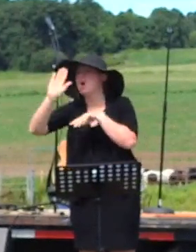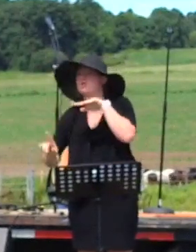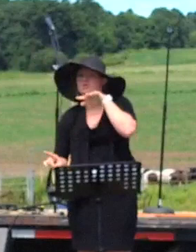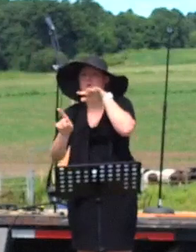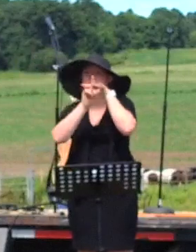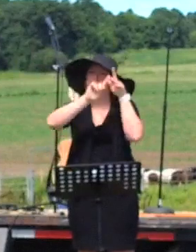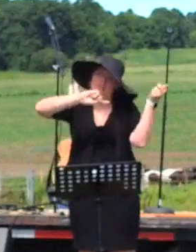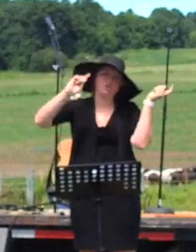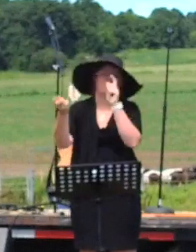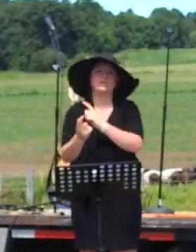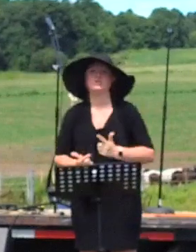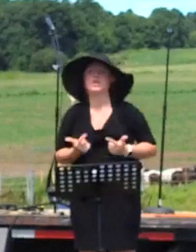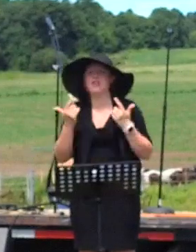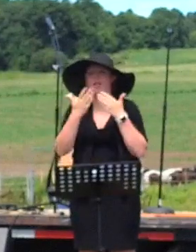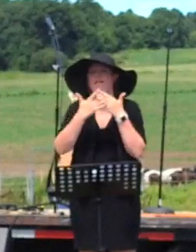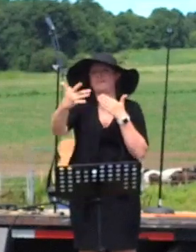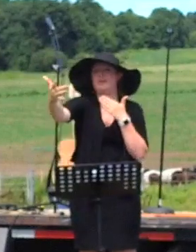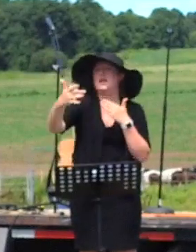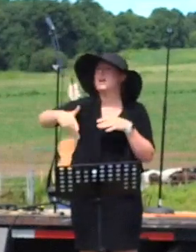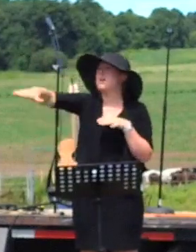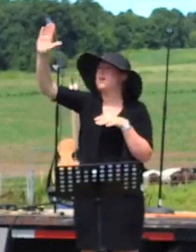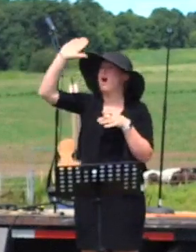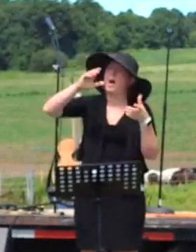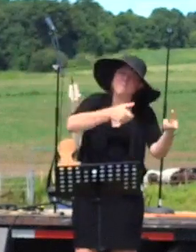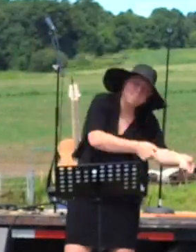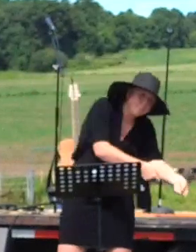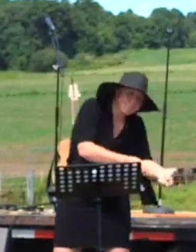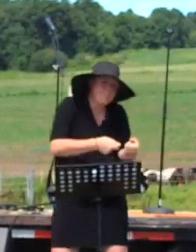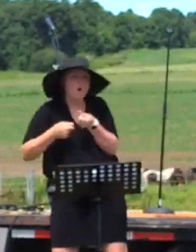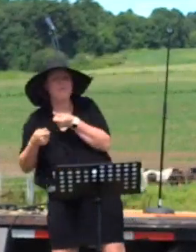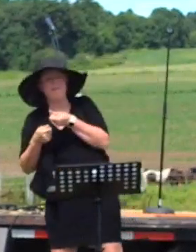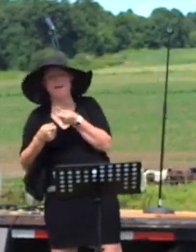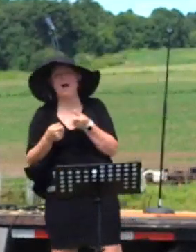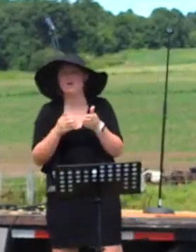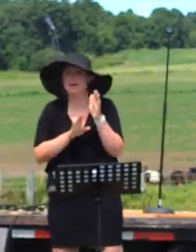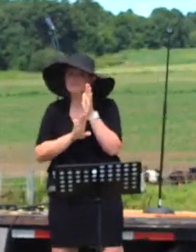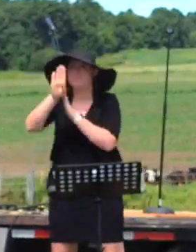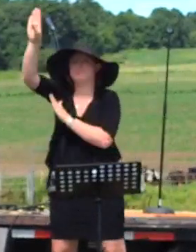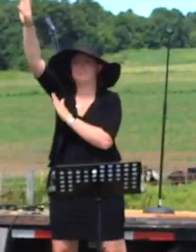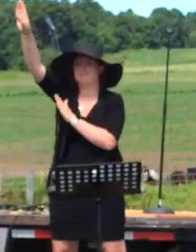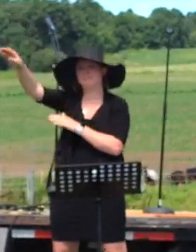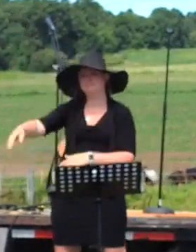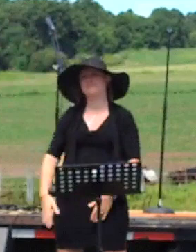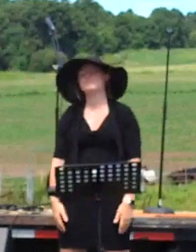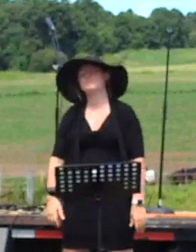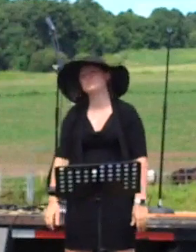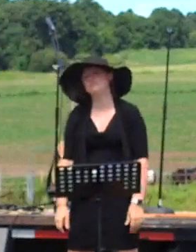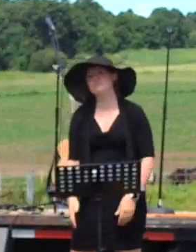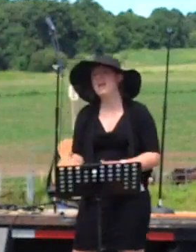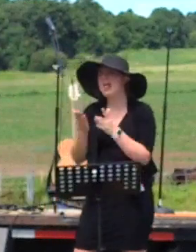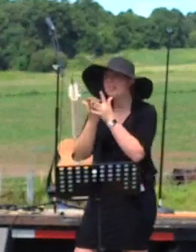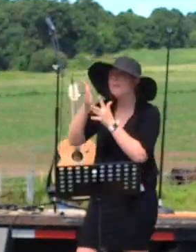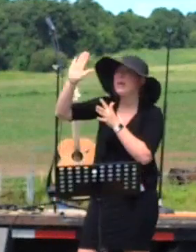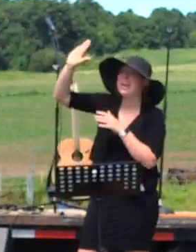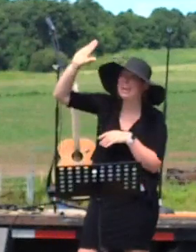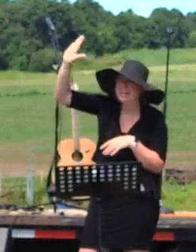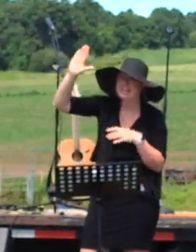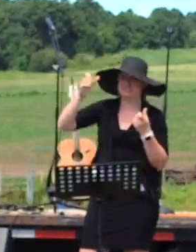came in and pulled them out of the muck and the mire and the pit. And through his